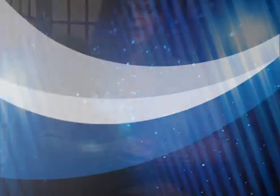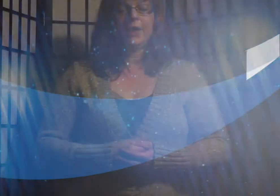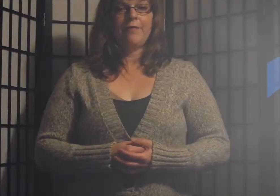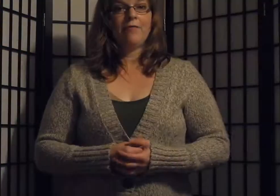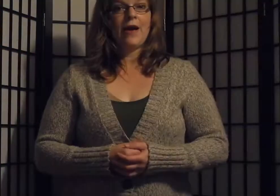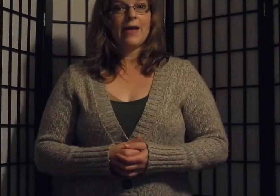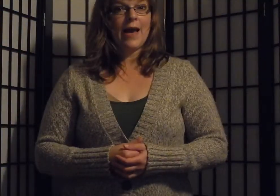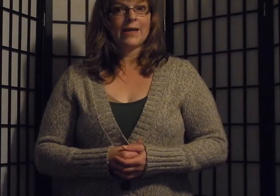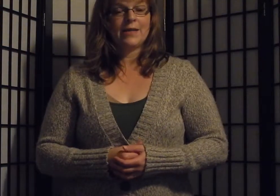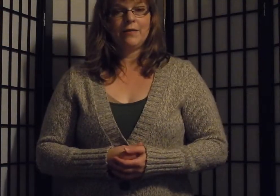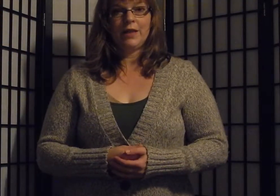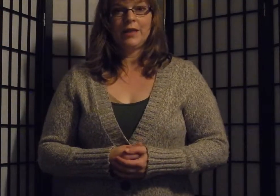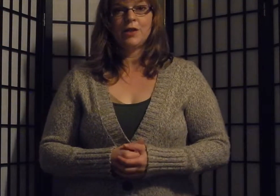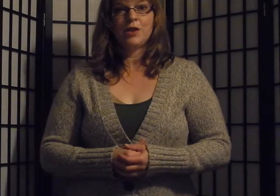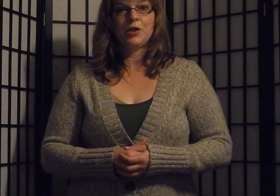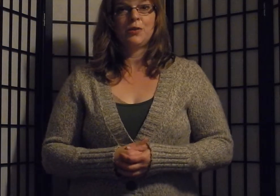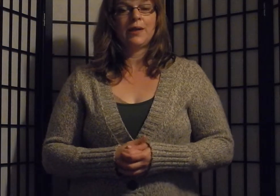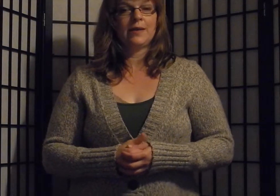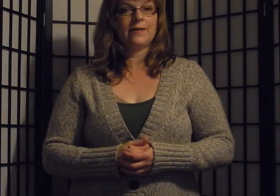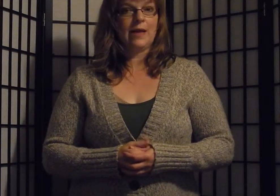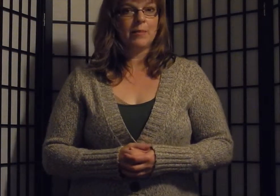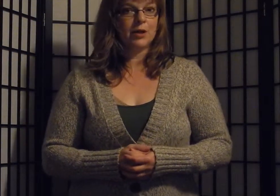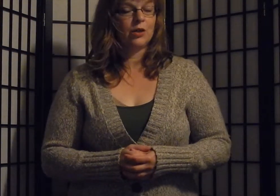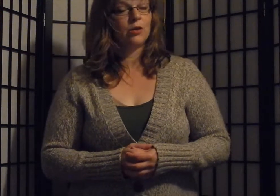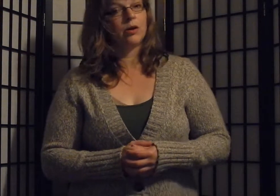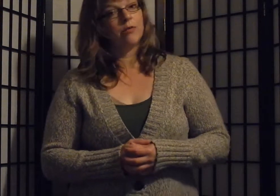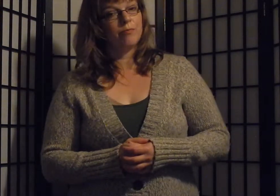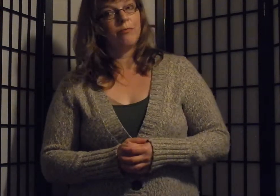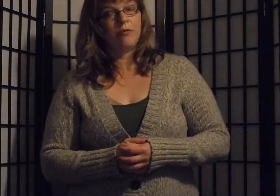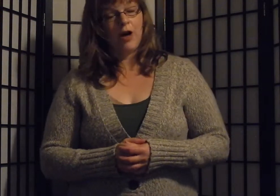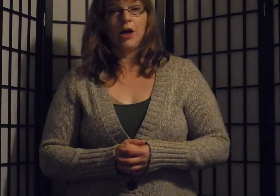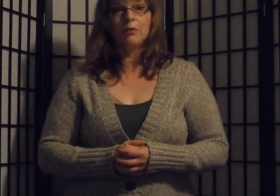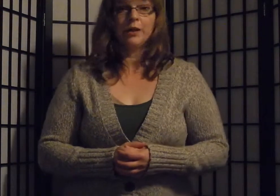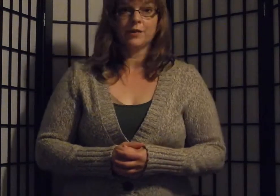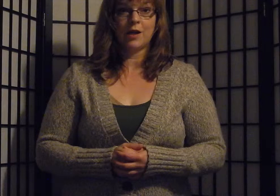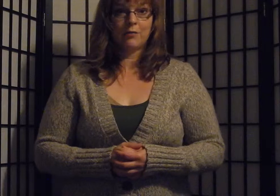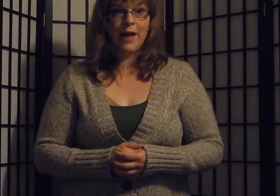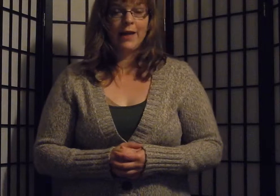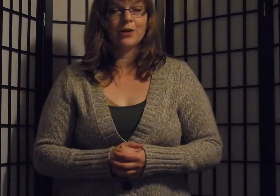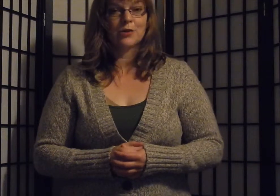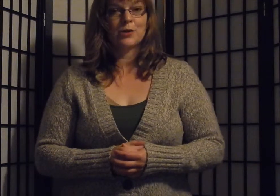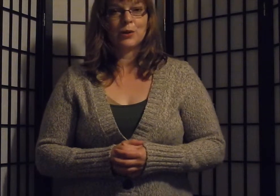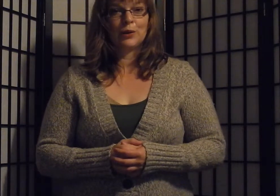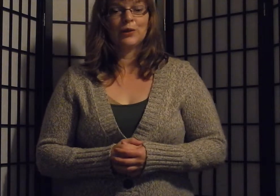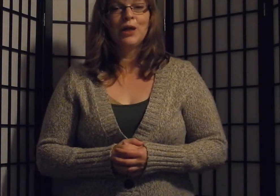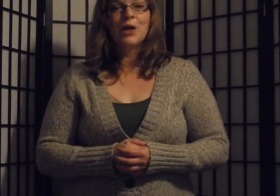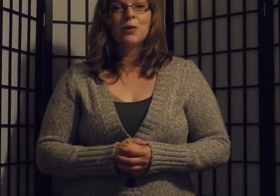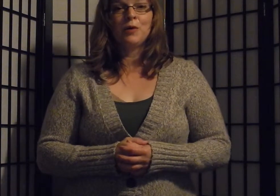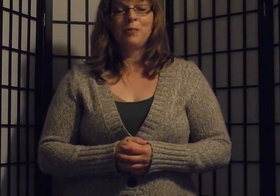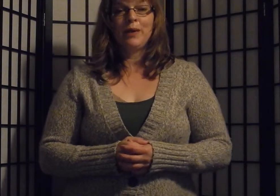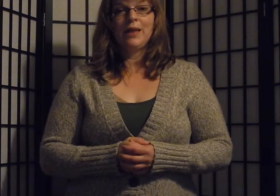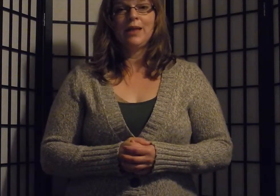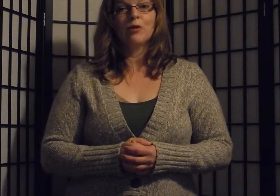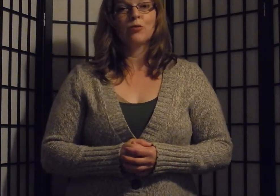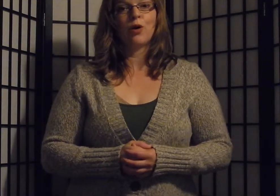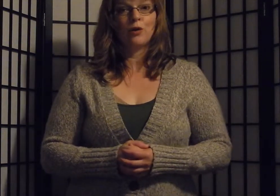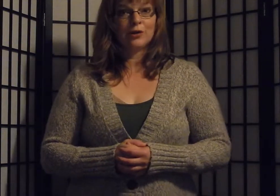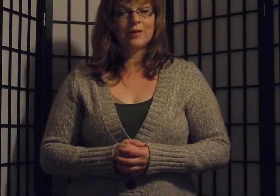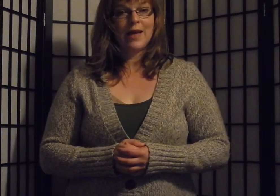A fun activity to do in the summer or fall when it's not raining or too cold would be roller